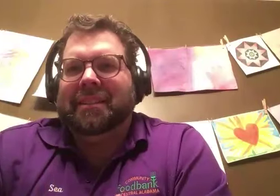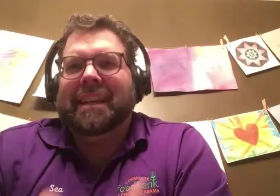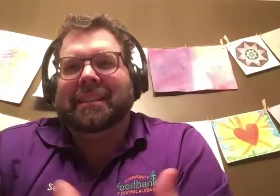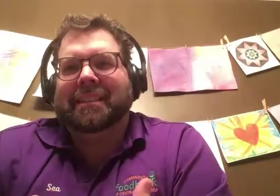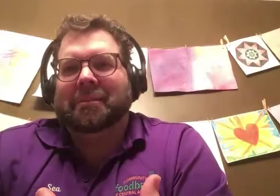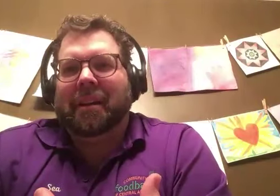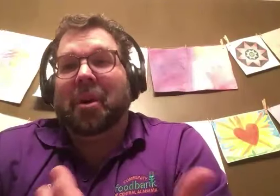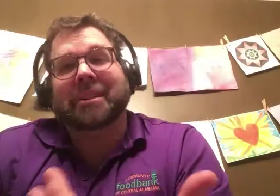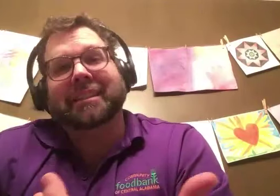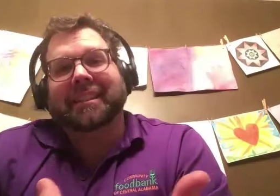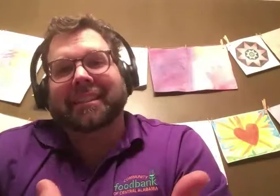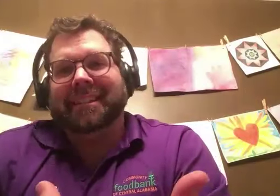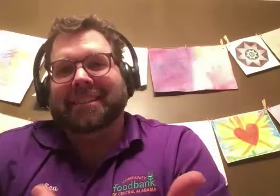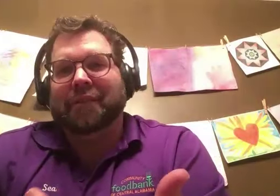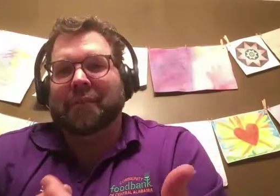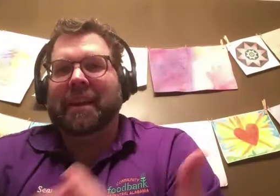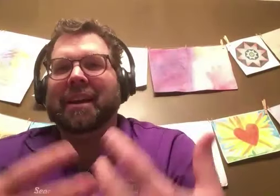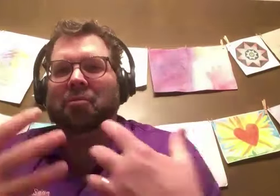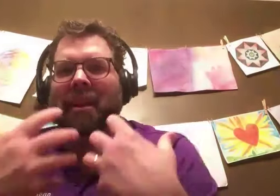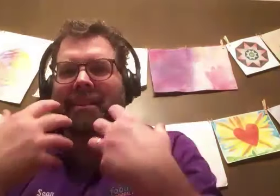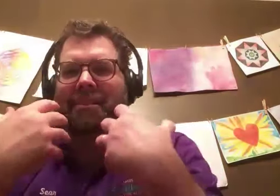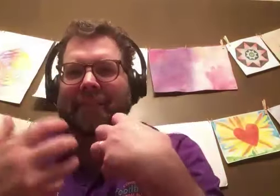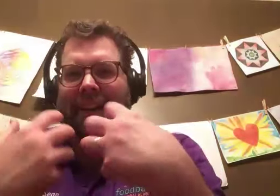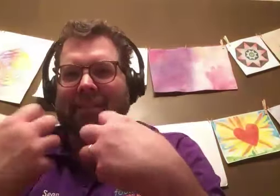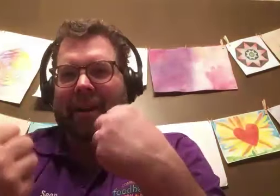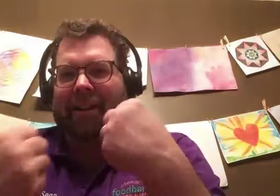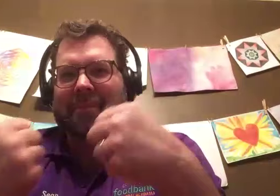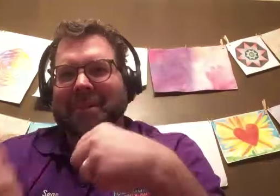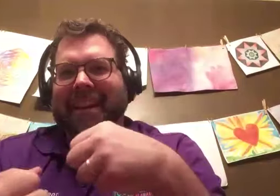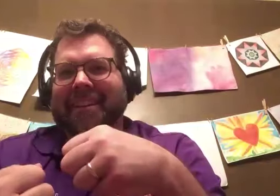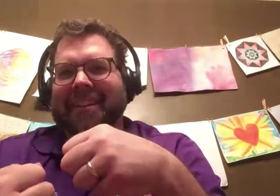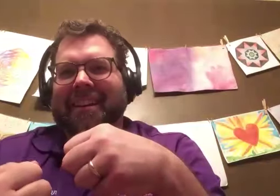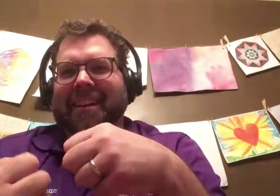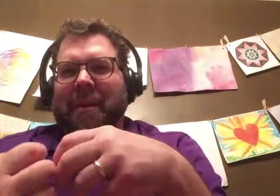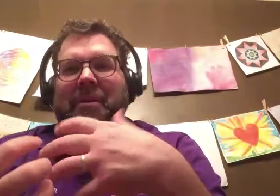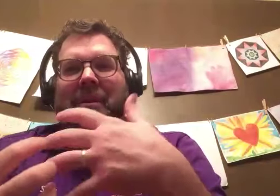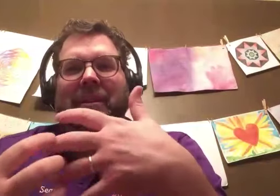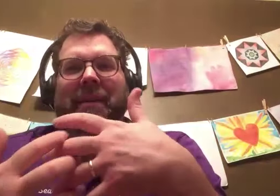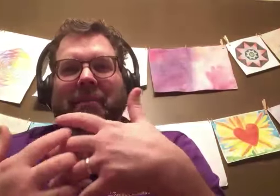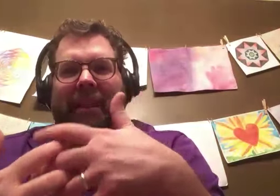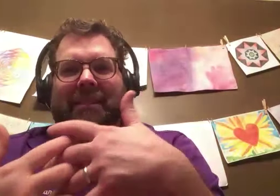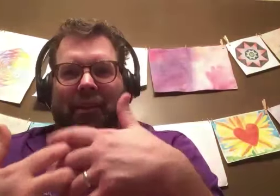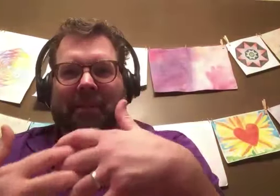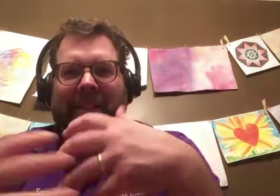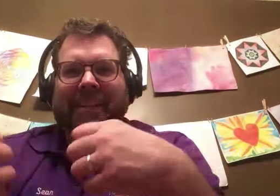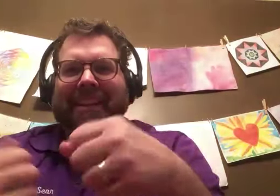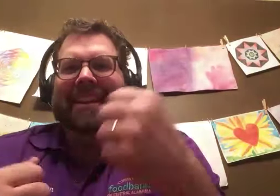take this is I'm autistic. And so for me, I wanted to try to find a way to communicate maybe a little bit less verbally. Mhm.